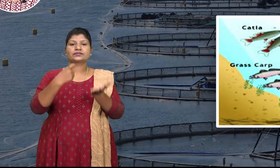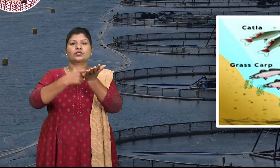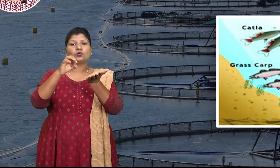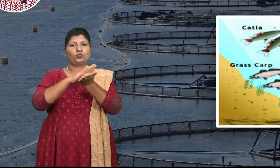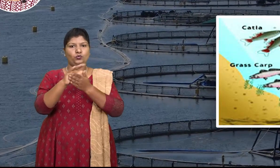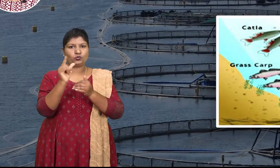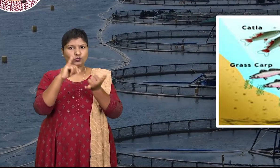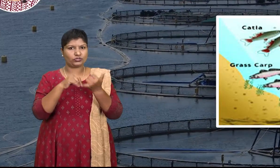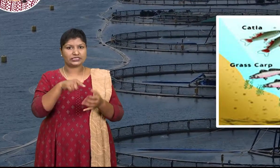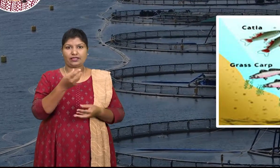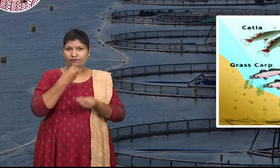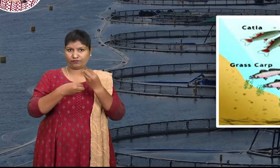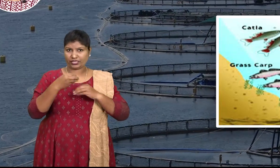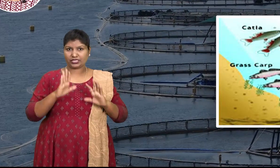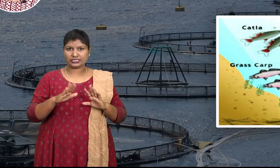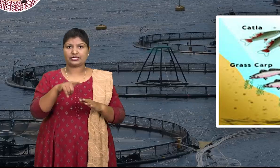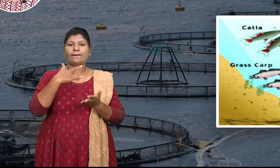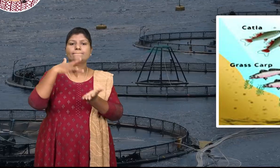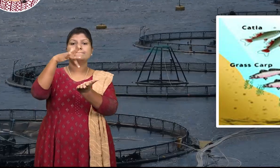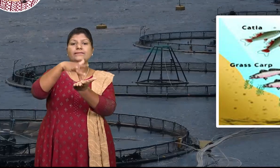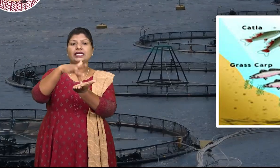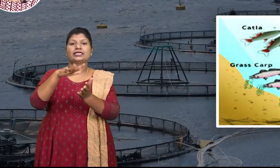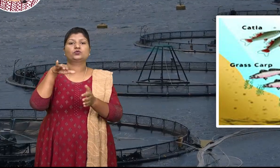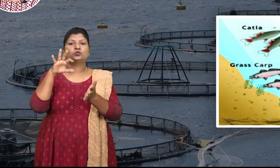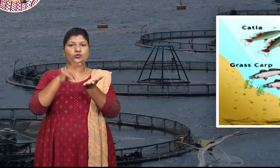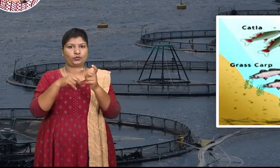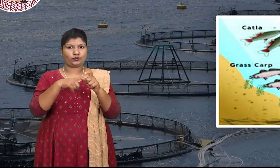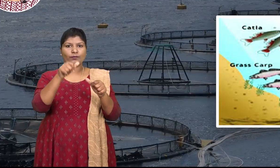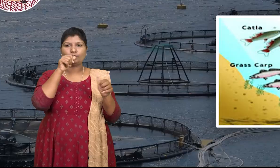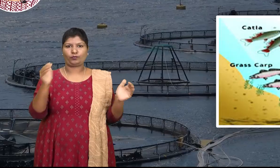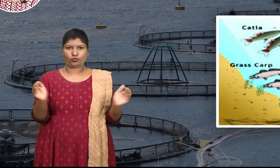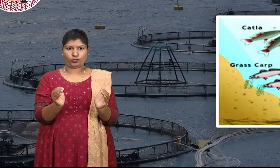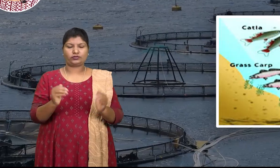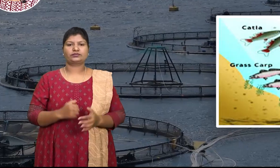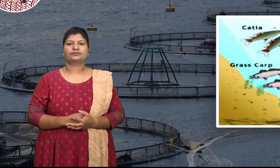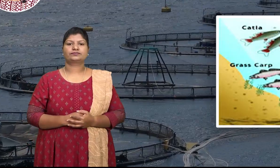rohus feed in the middle zone of the pond,